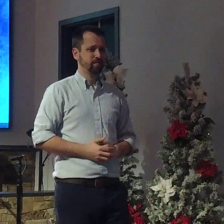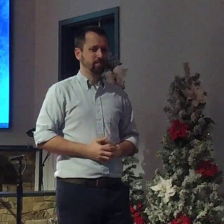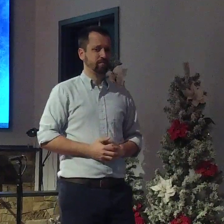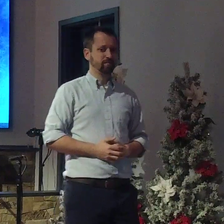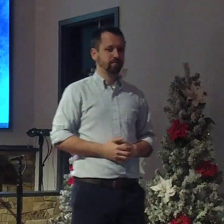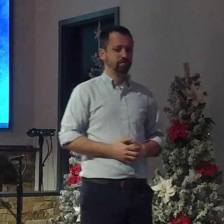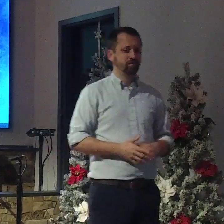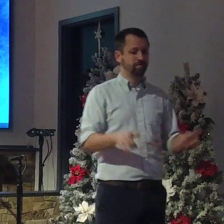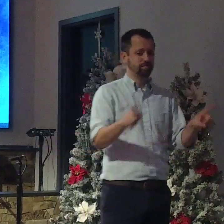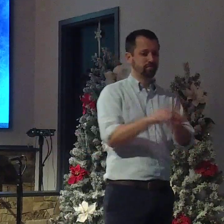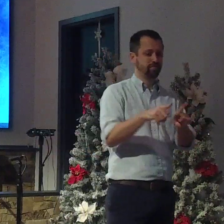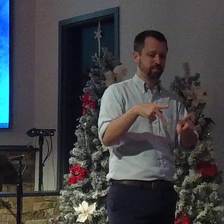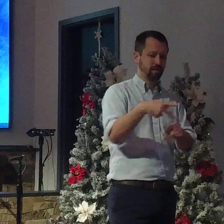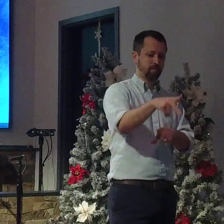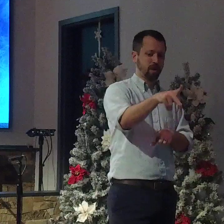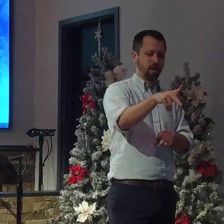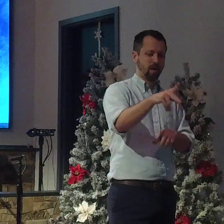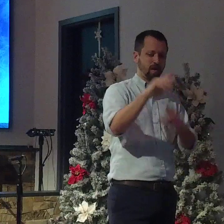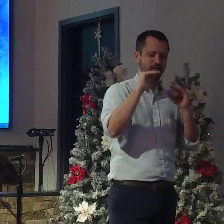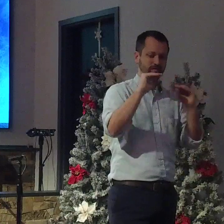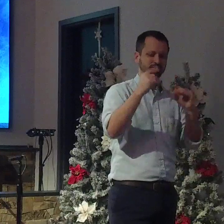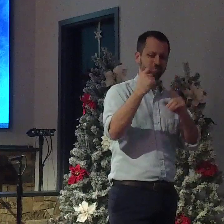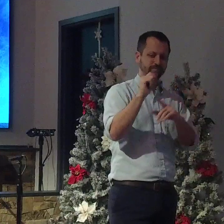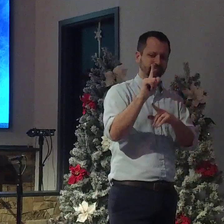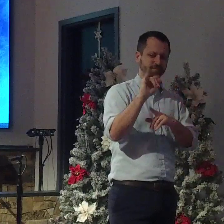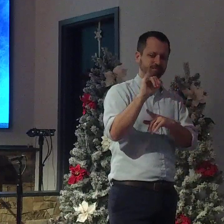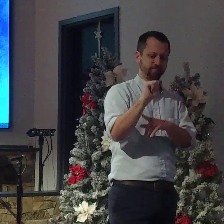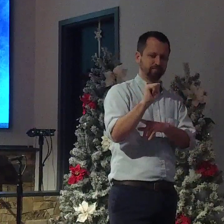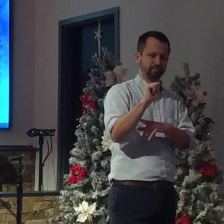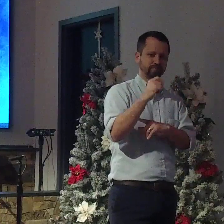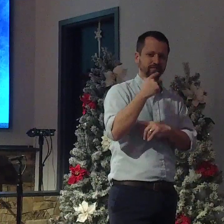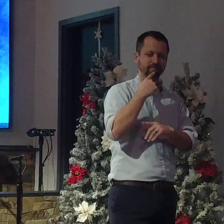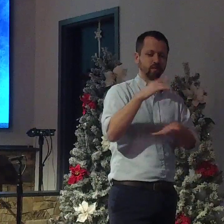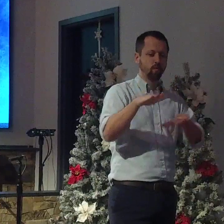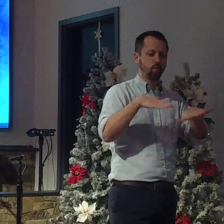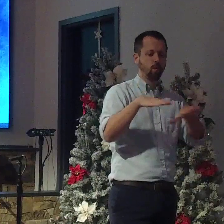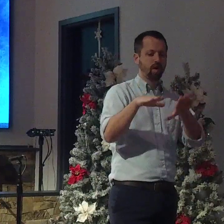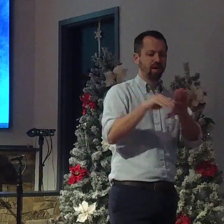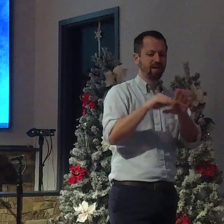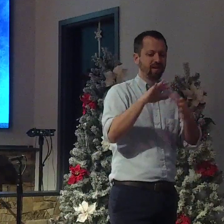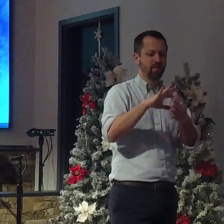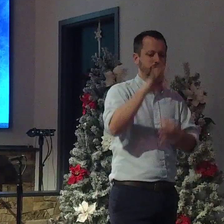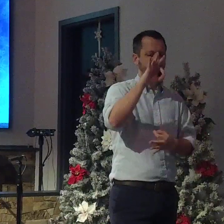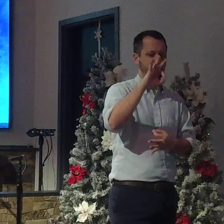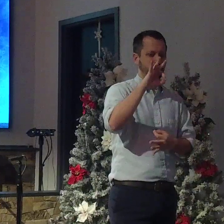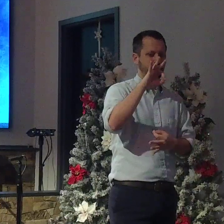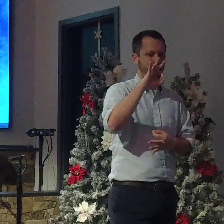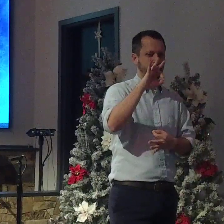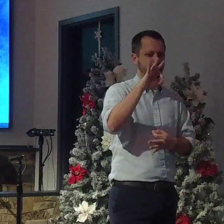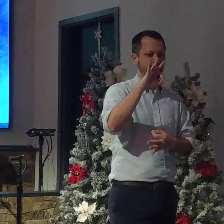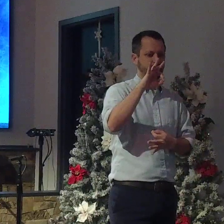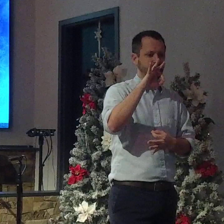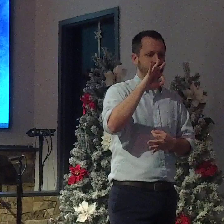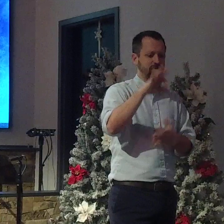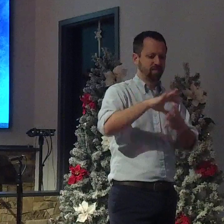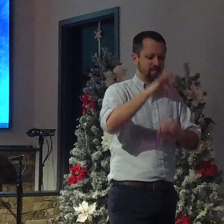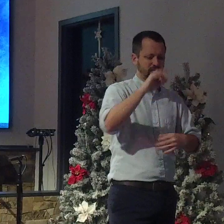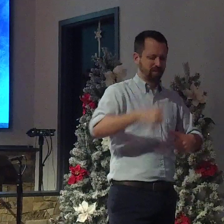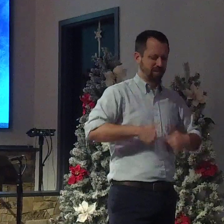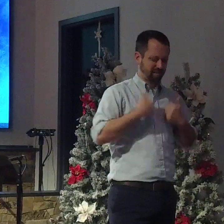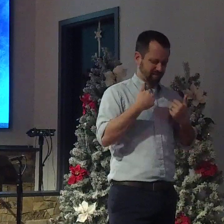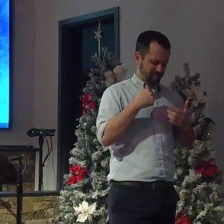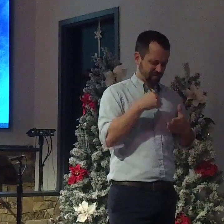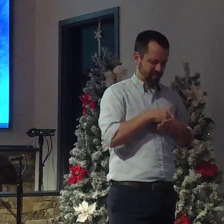Hey, know this, that if you sin, I shouldn't say if, when you sin, after you're saved,